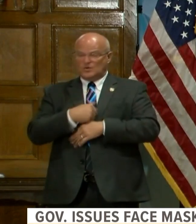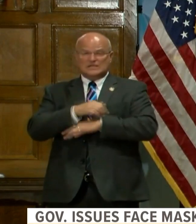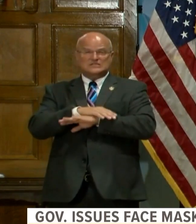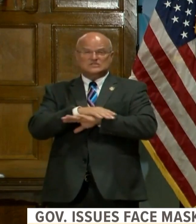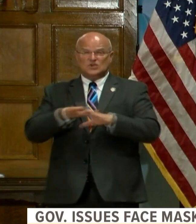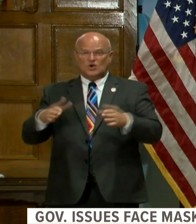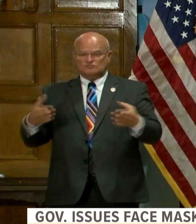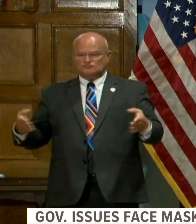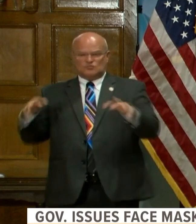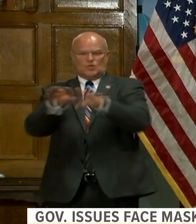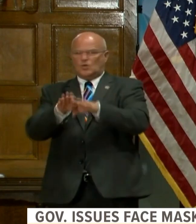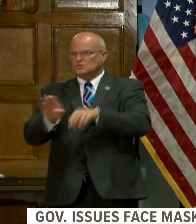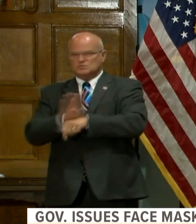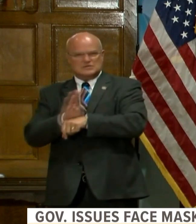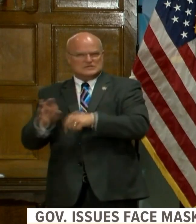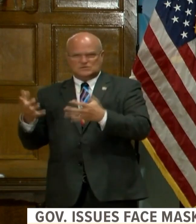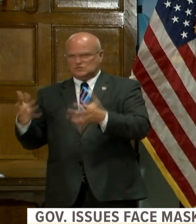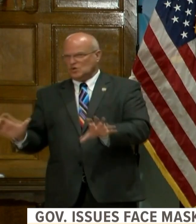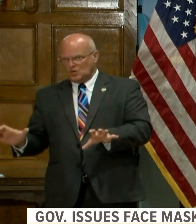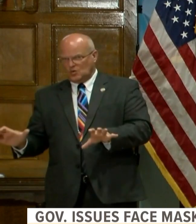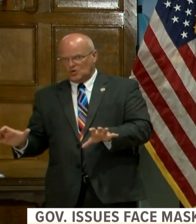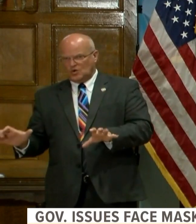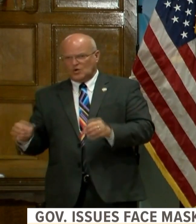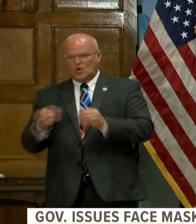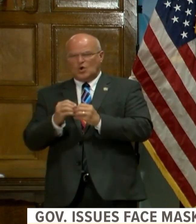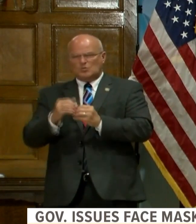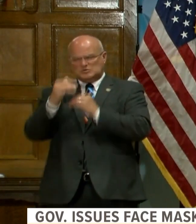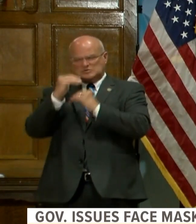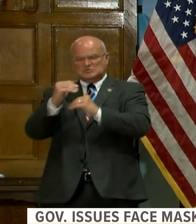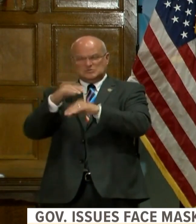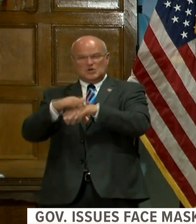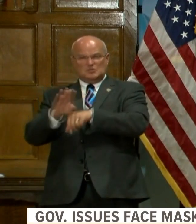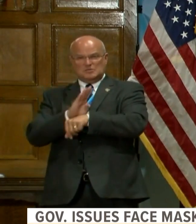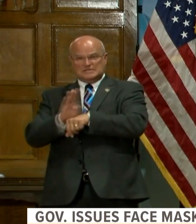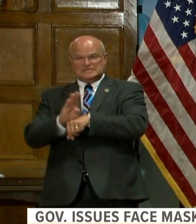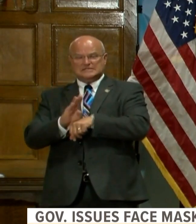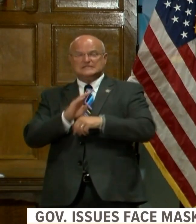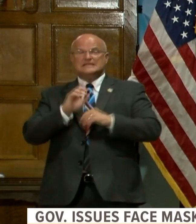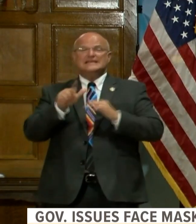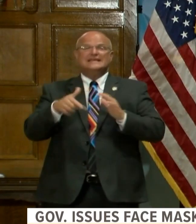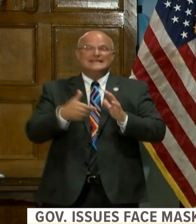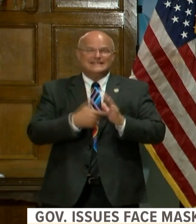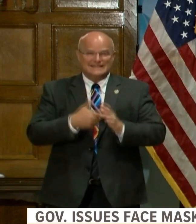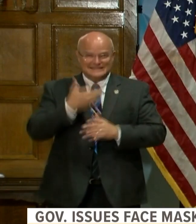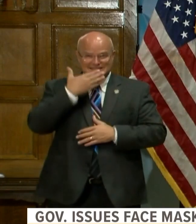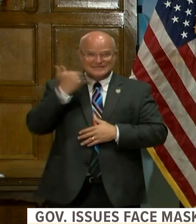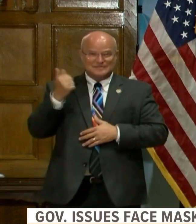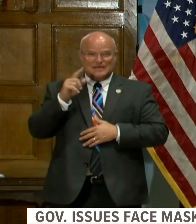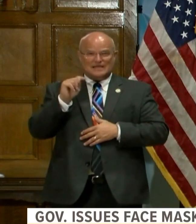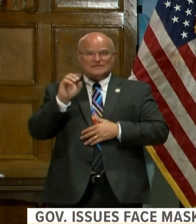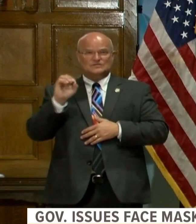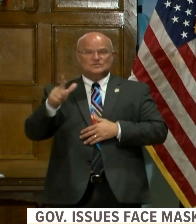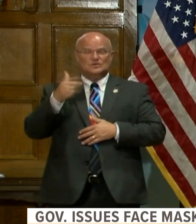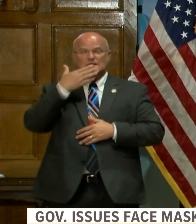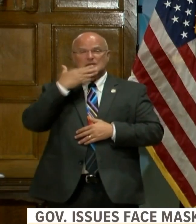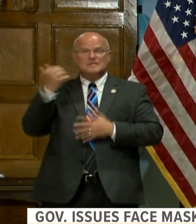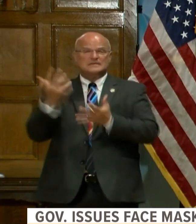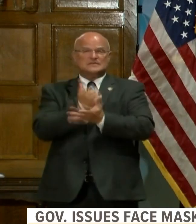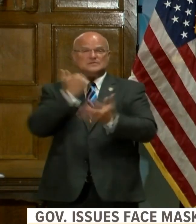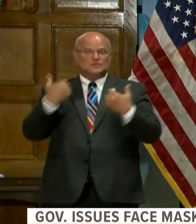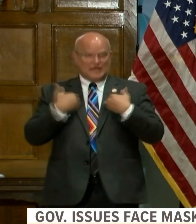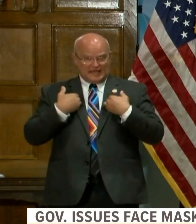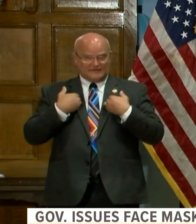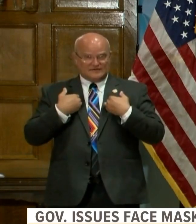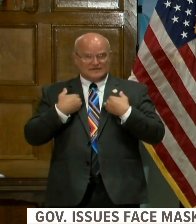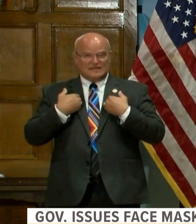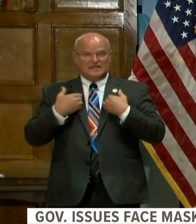have to close our businesses or put more restrictions on, this is the best tool and best opportunity that we have. This